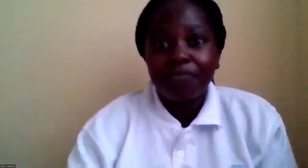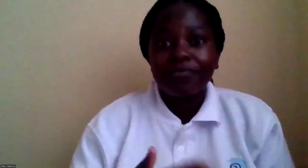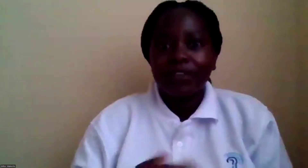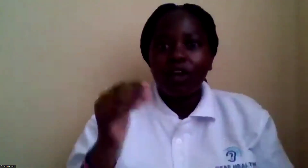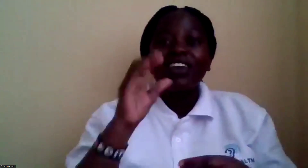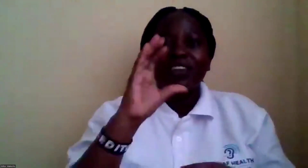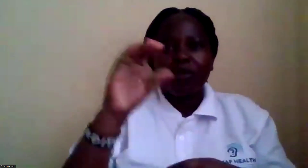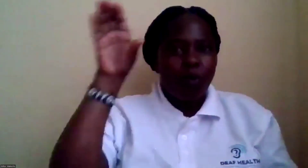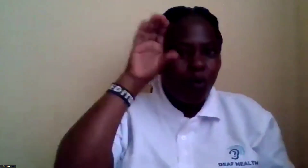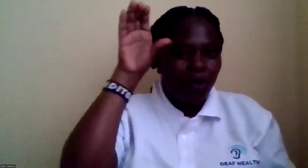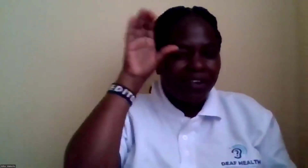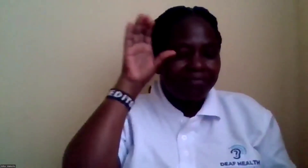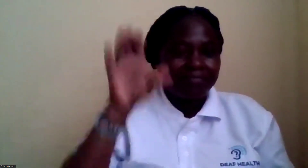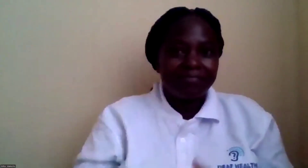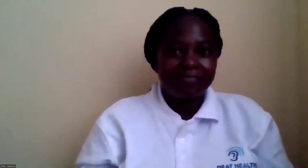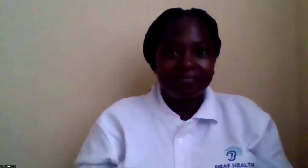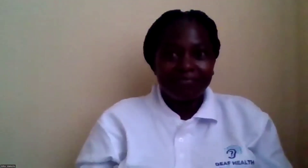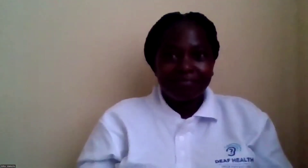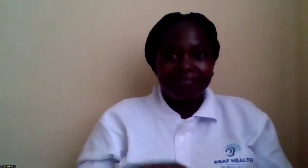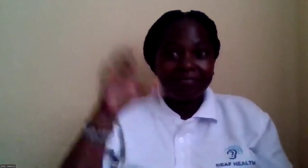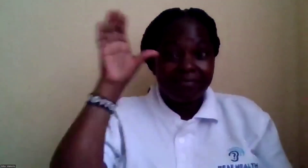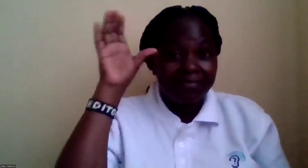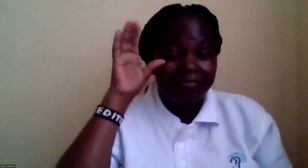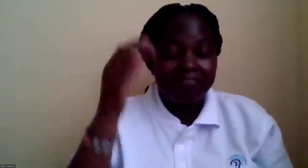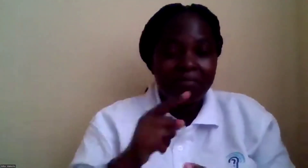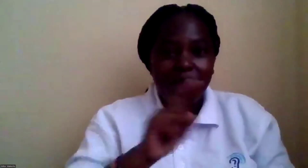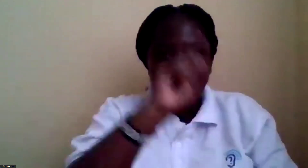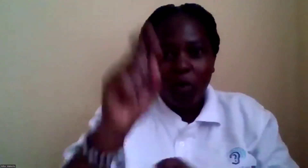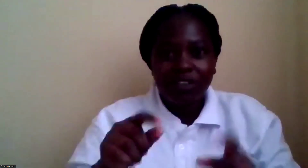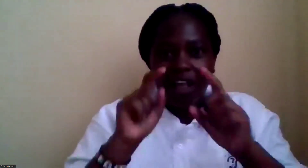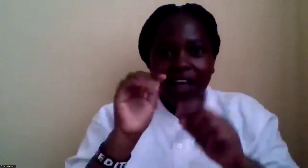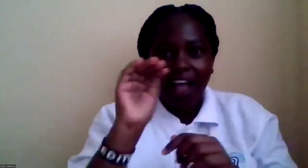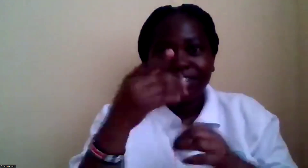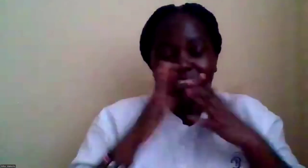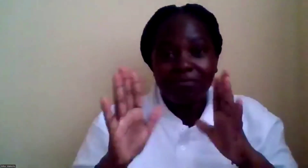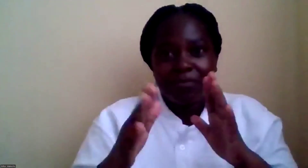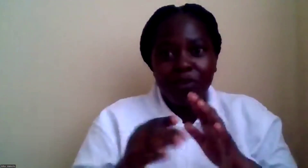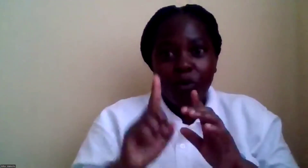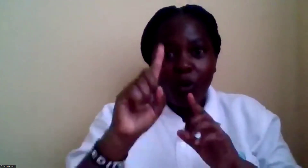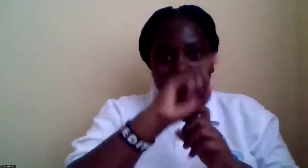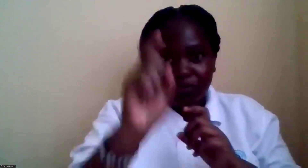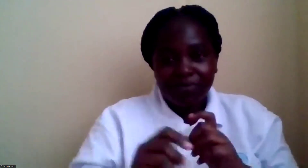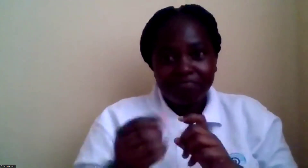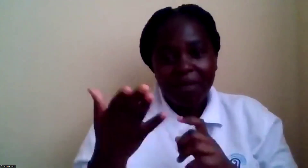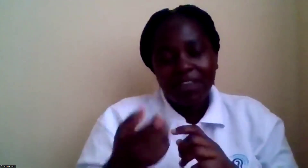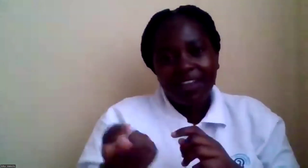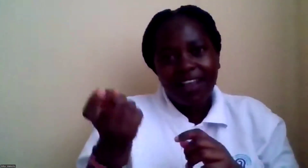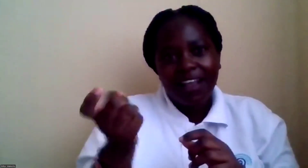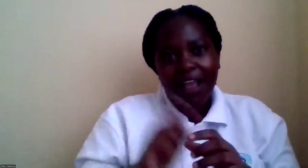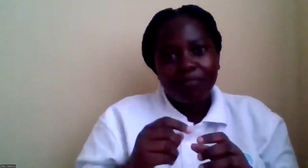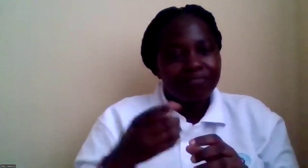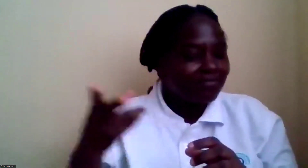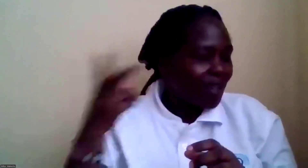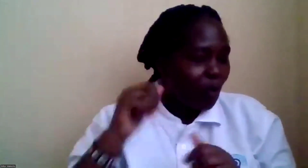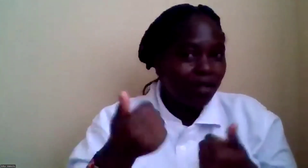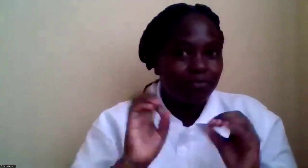Yes. Sorry. So I don't know, if someone has asked the question, but let me just maybe repeat because I wasn't hearing quite well.